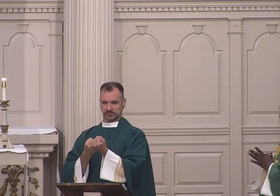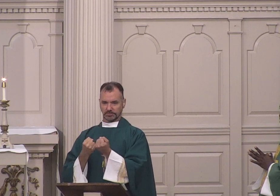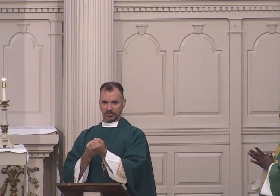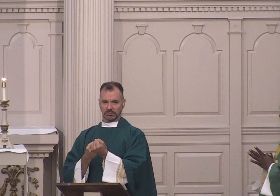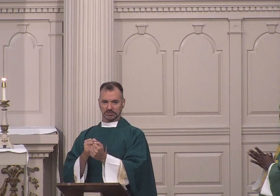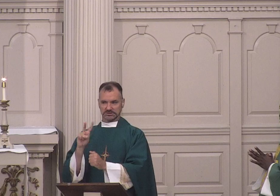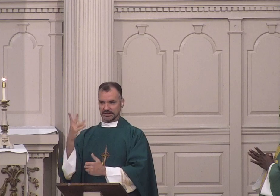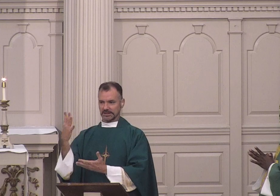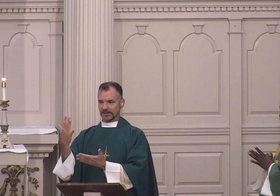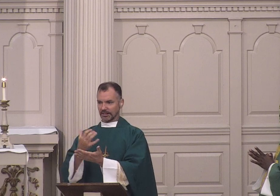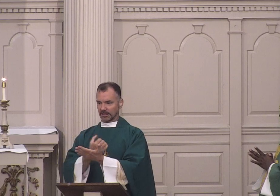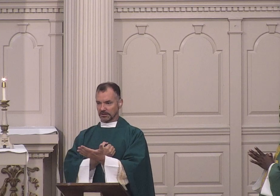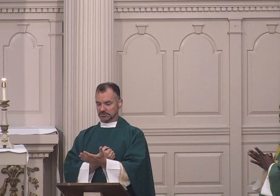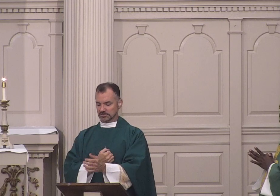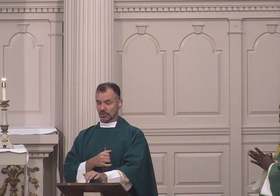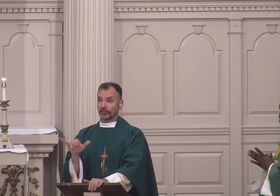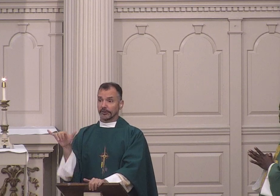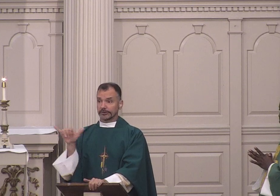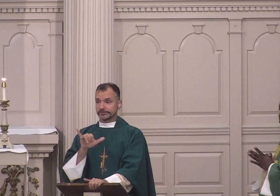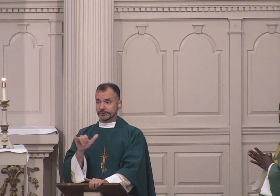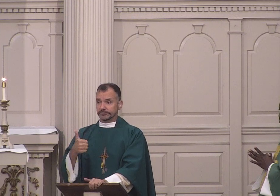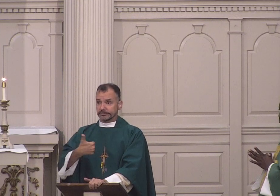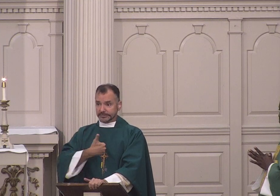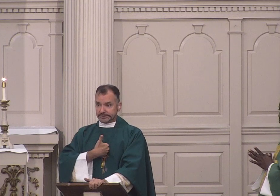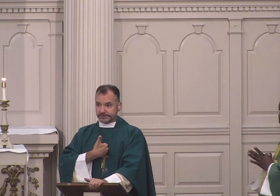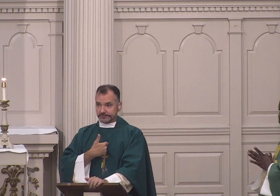So I just wanted to let you all know about that.